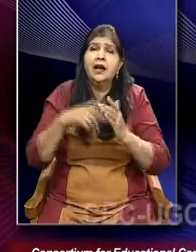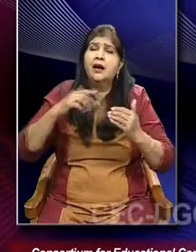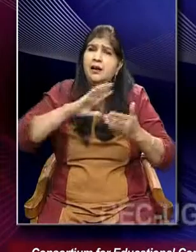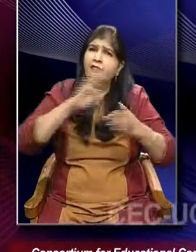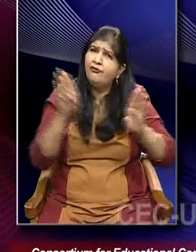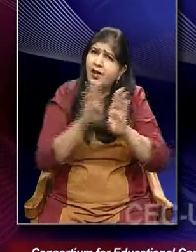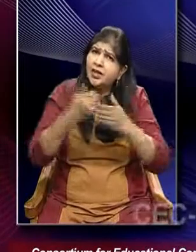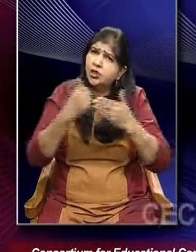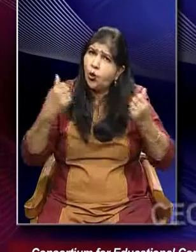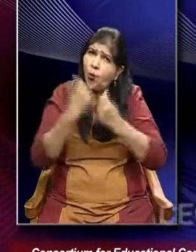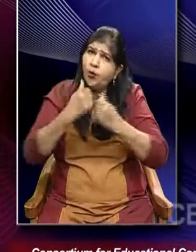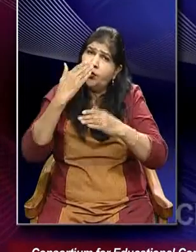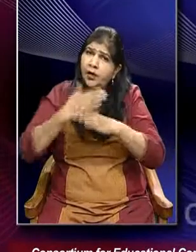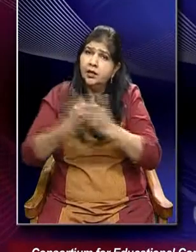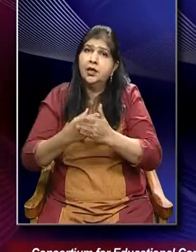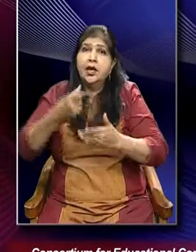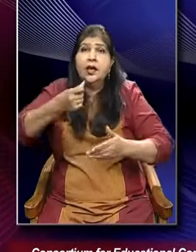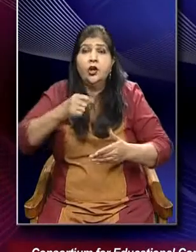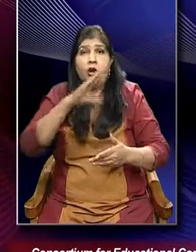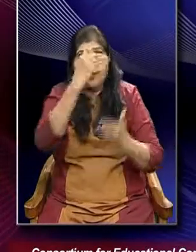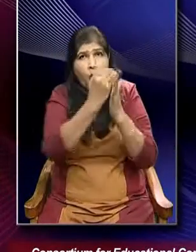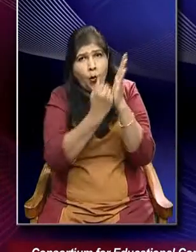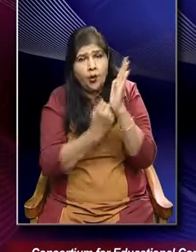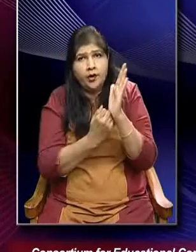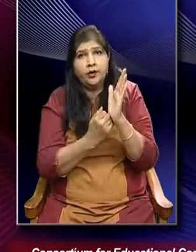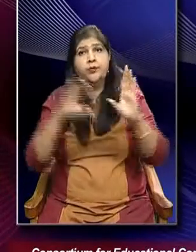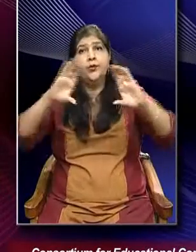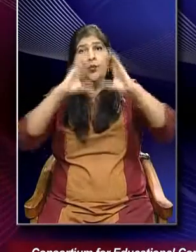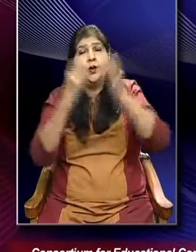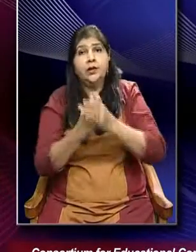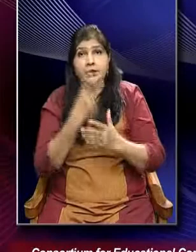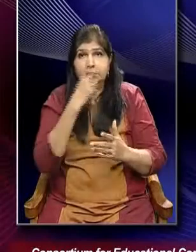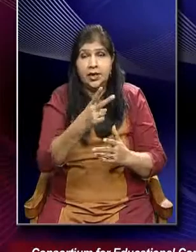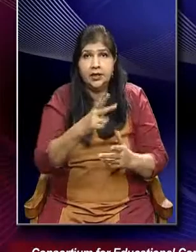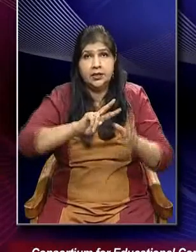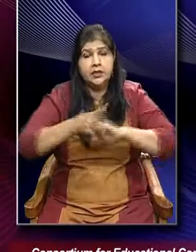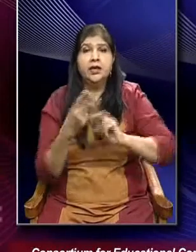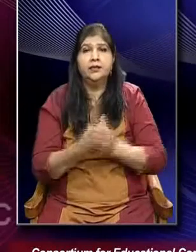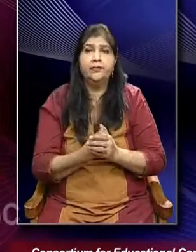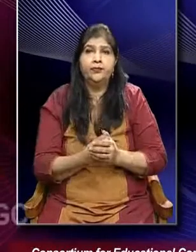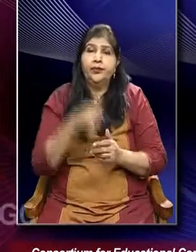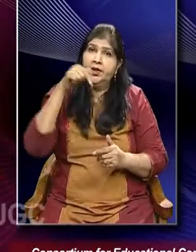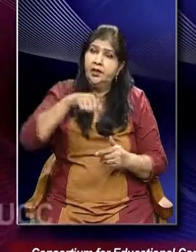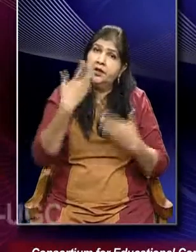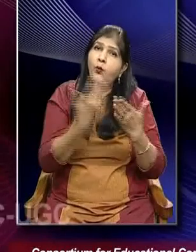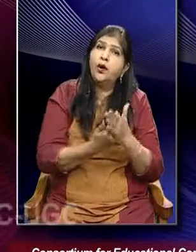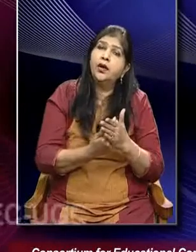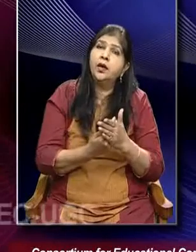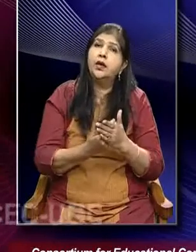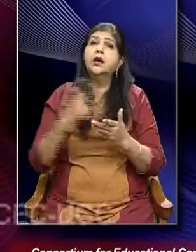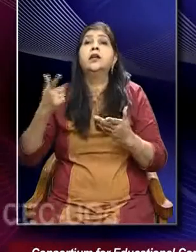War, the economic order of the world also witnessed changes. Herein, Bretton